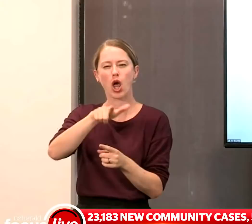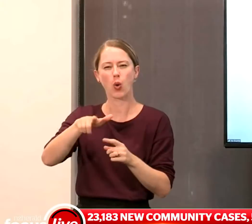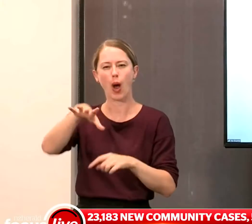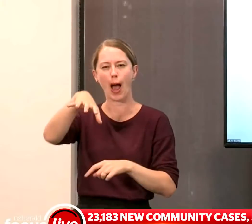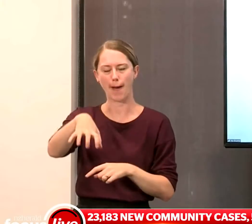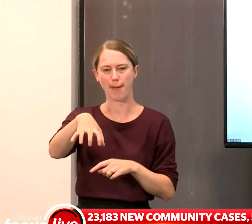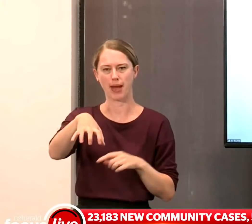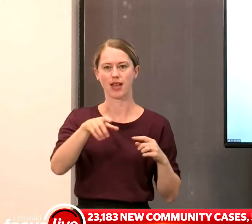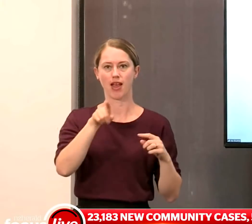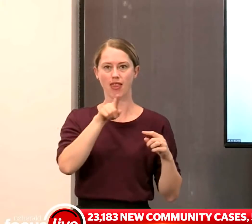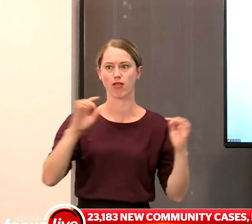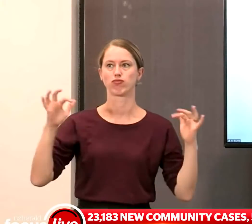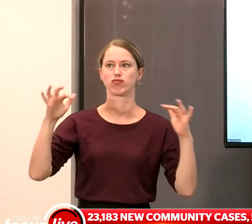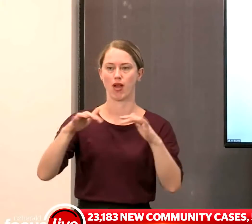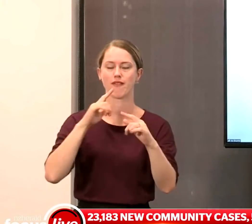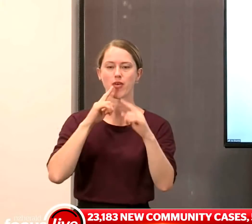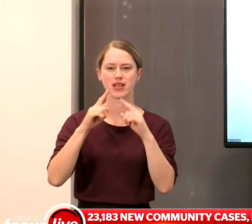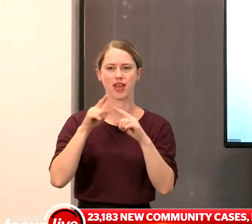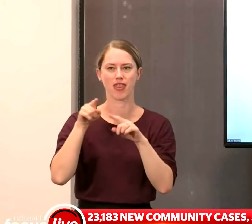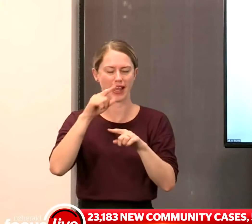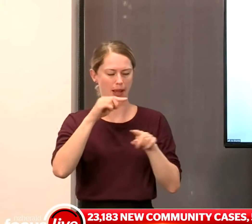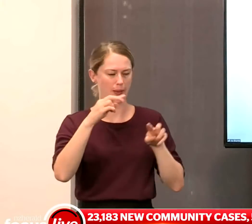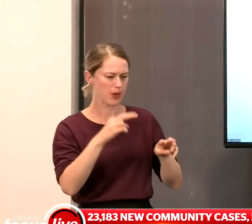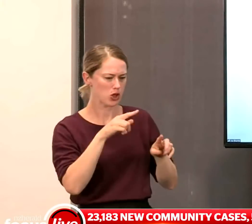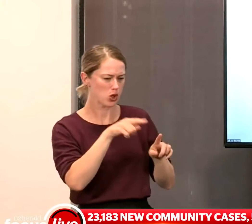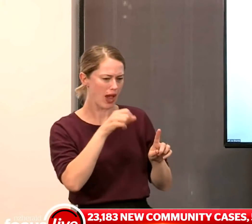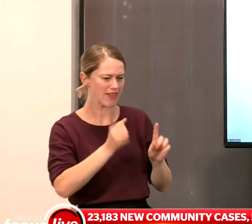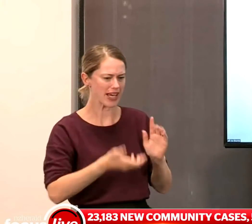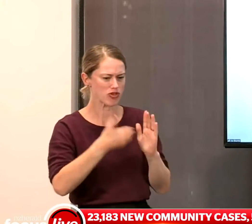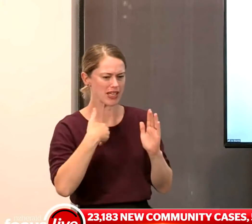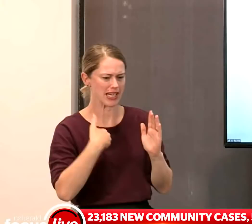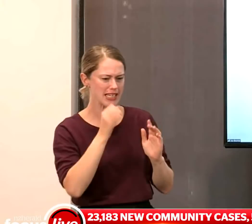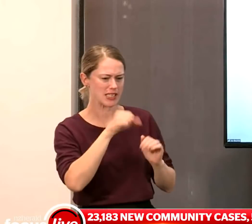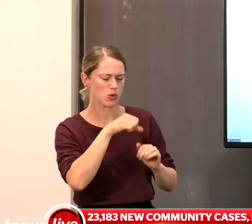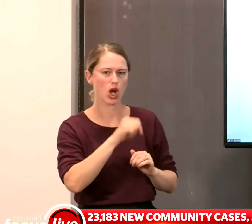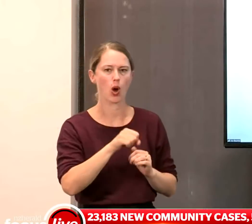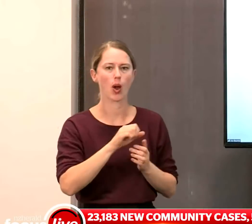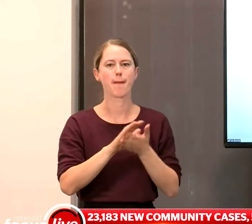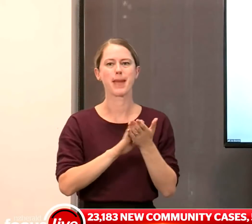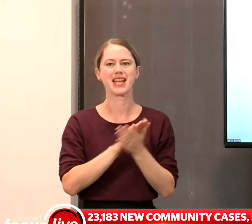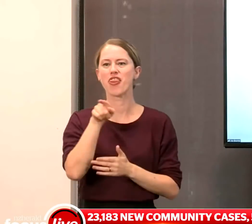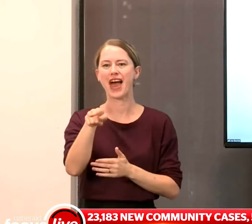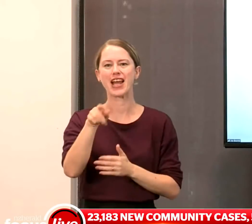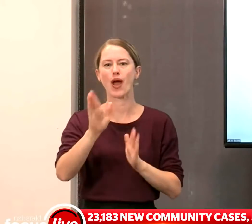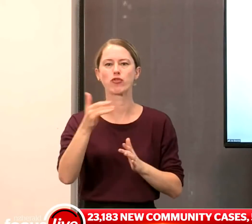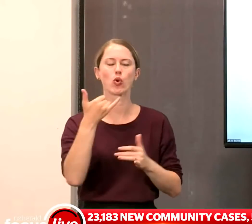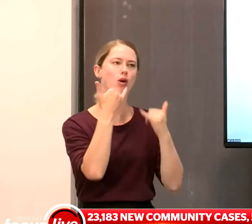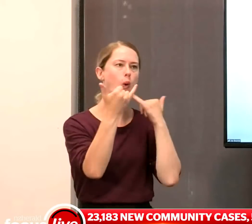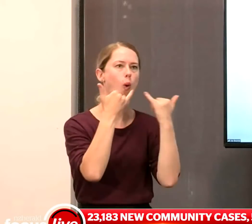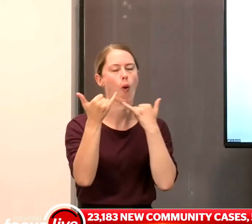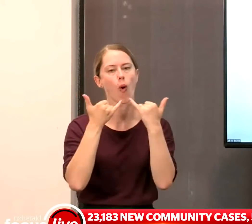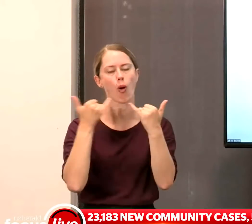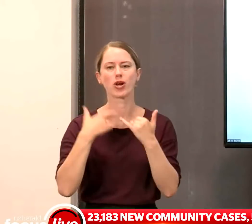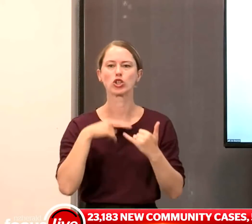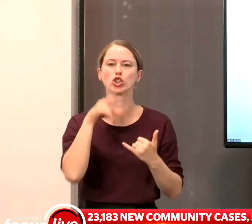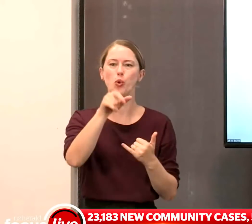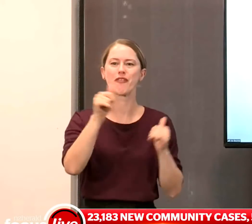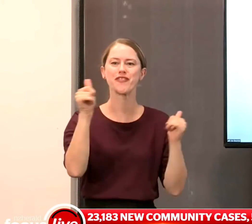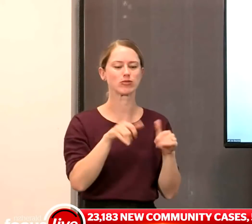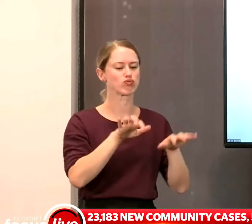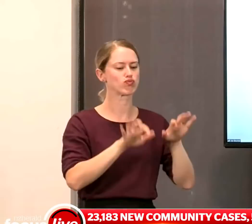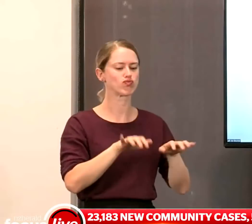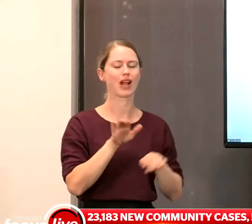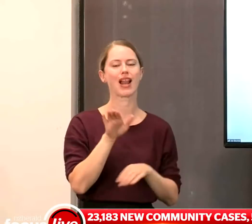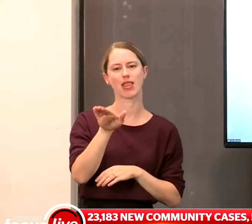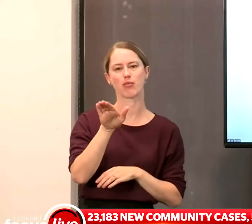able to then quickly identify what any needs that you have may be, and they don't have to follow up with more phone calls to try and